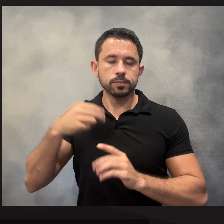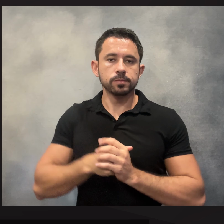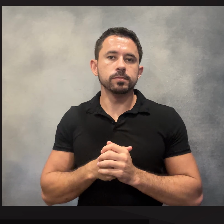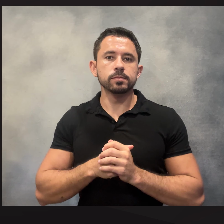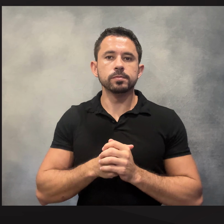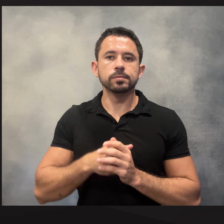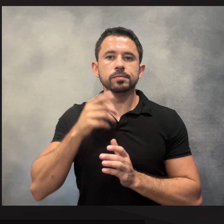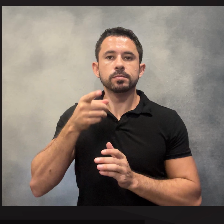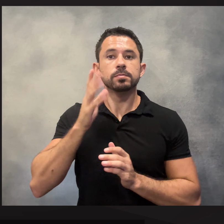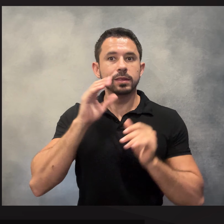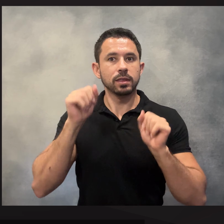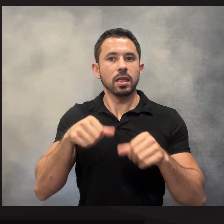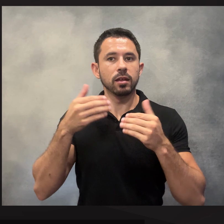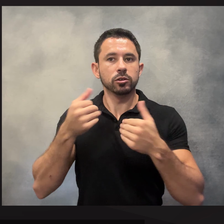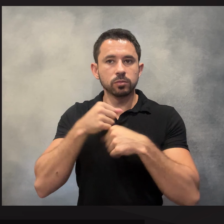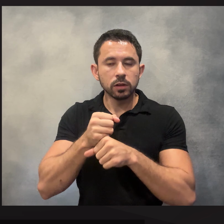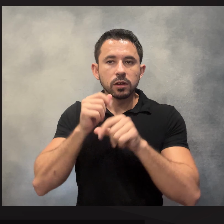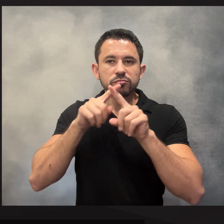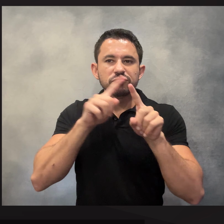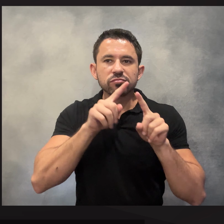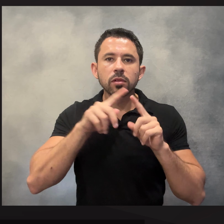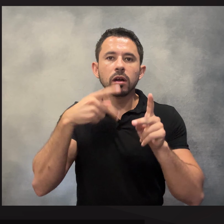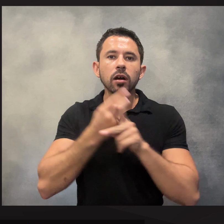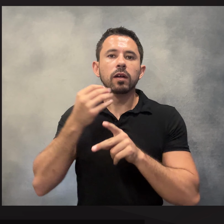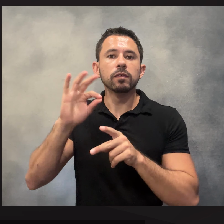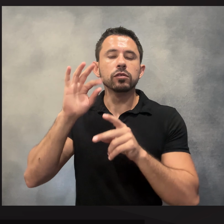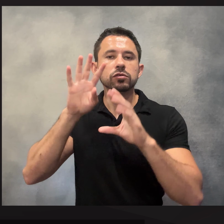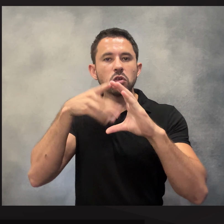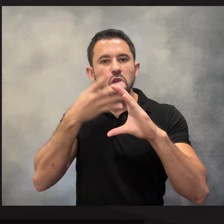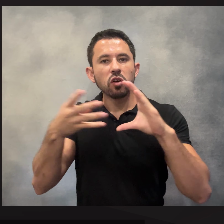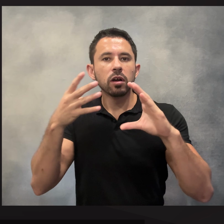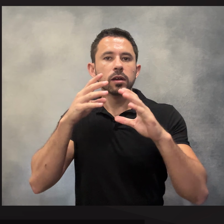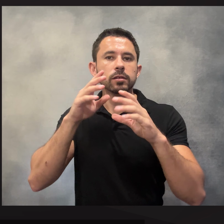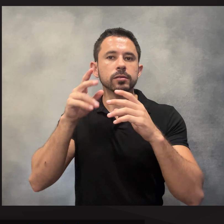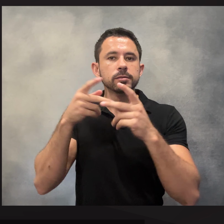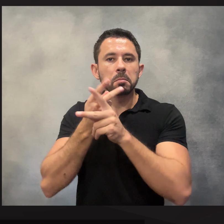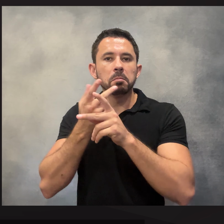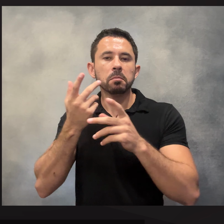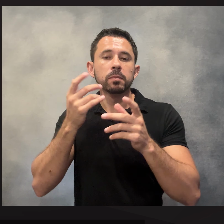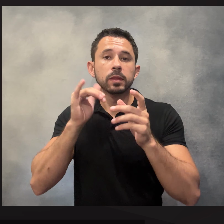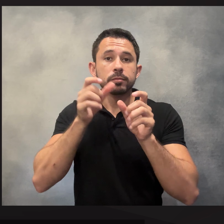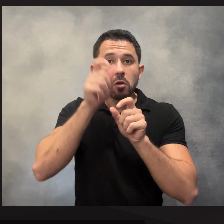You'll be able to create a variety of chart types and then filter the data set.